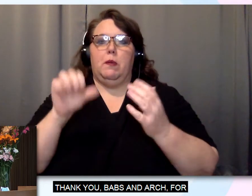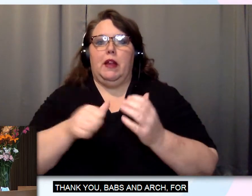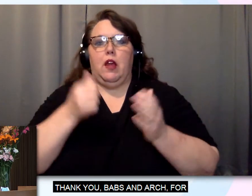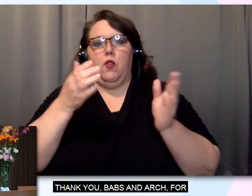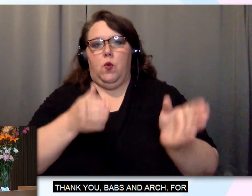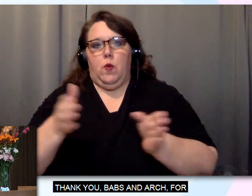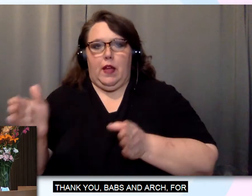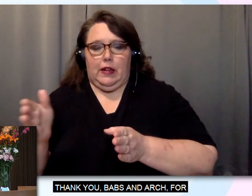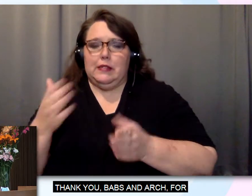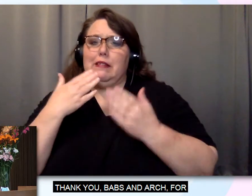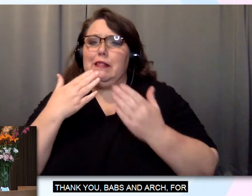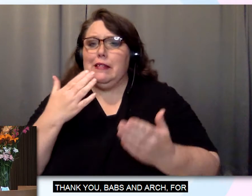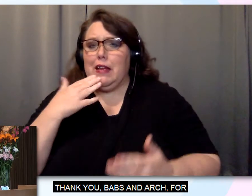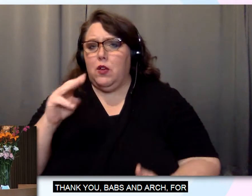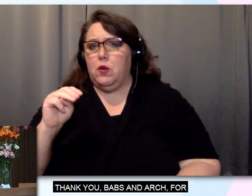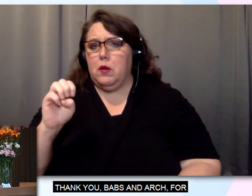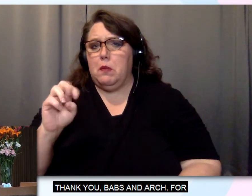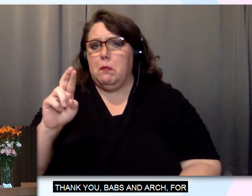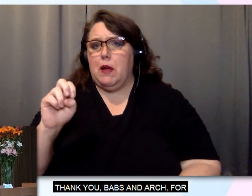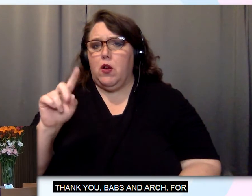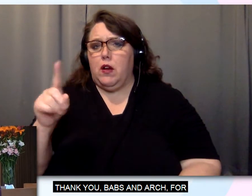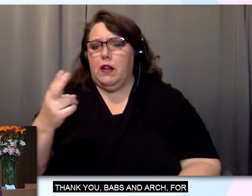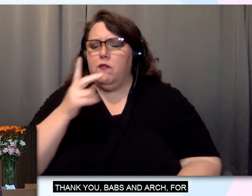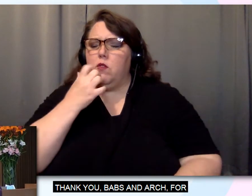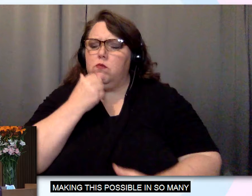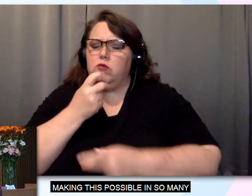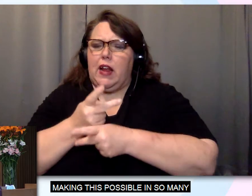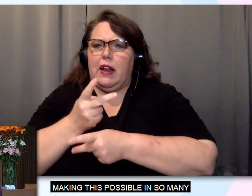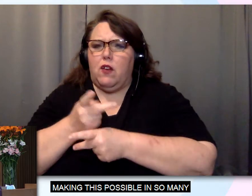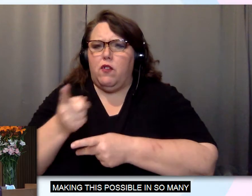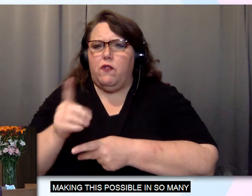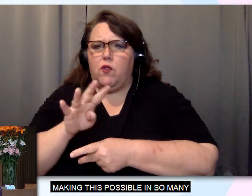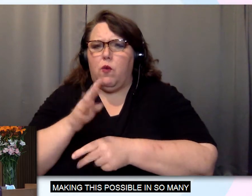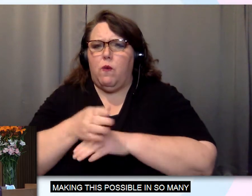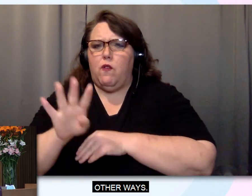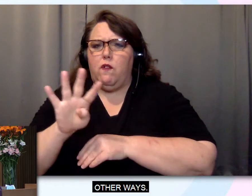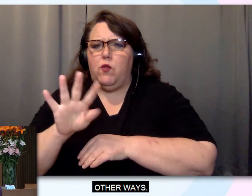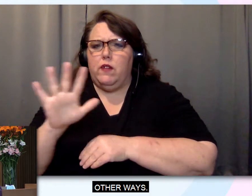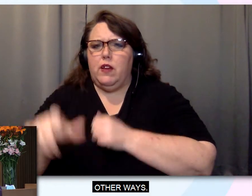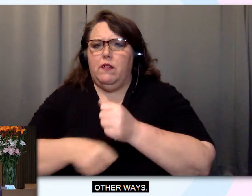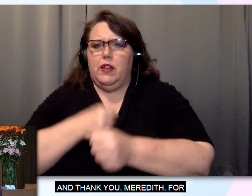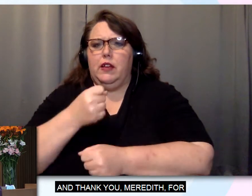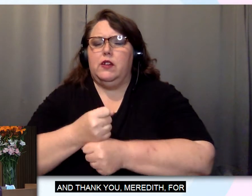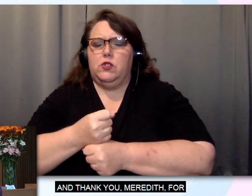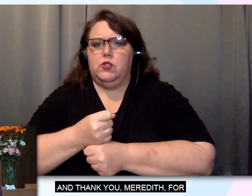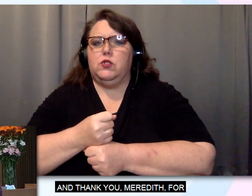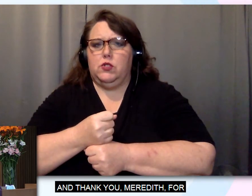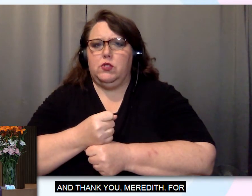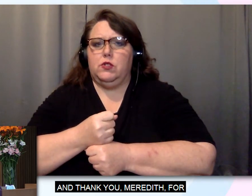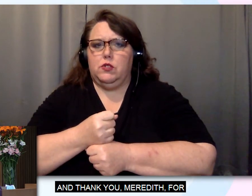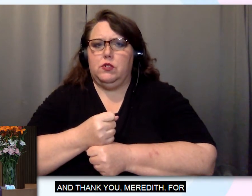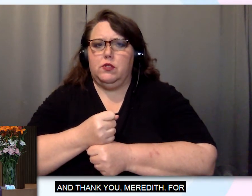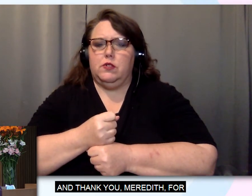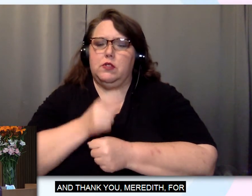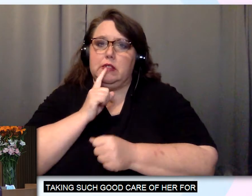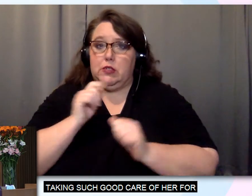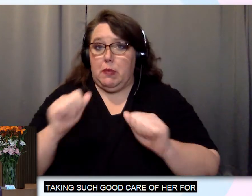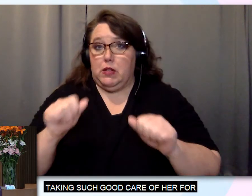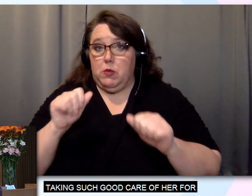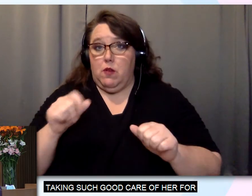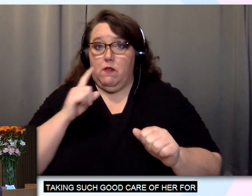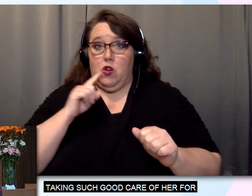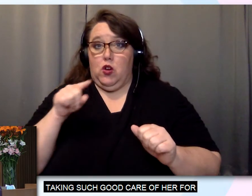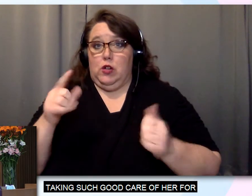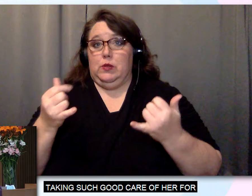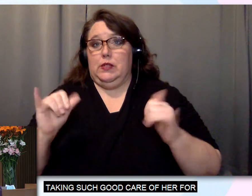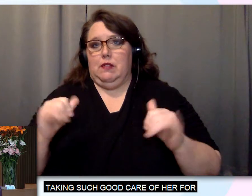in so many other ways. And thank you, Meredith, for taking such great care of her for over 45 years so that